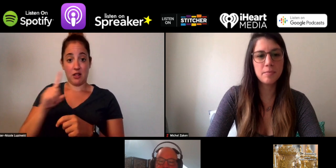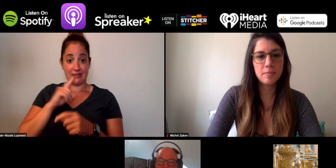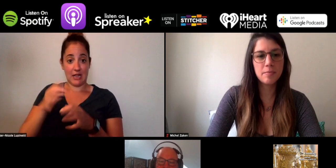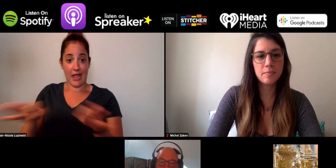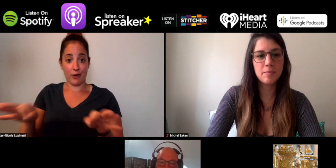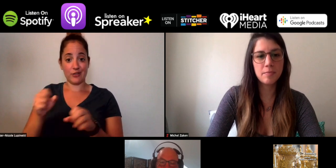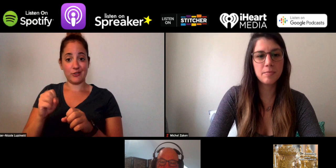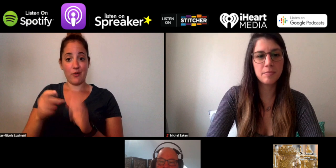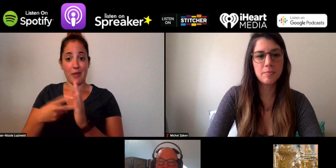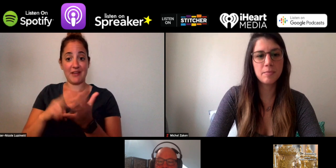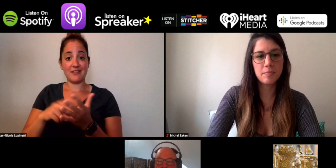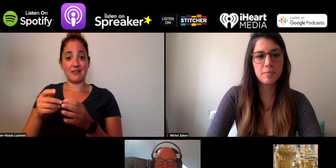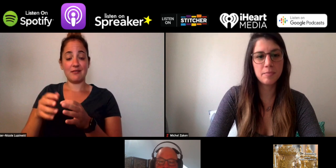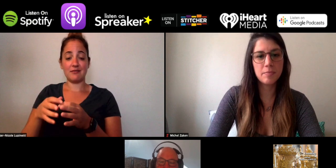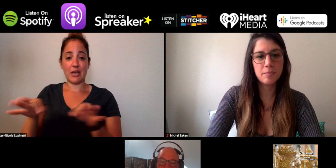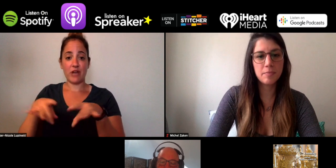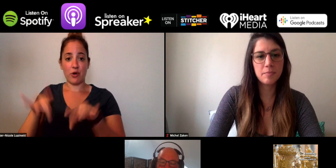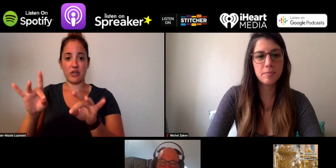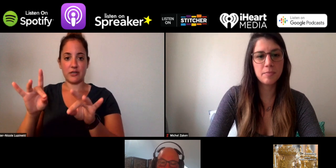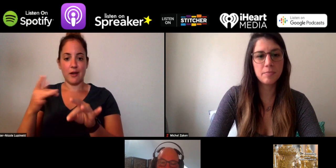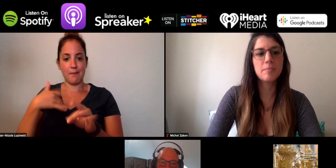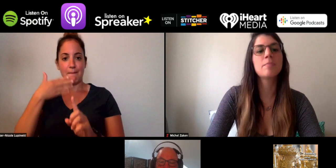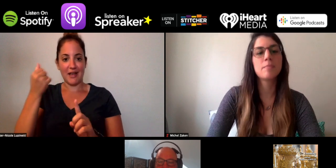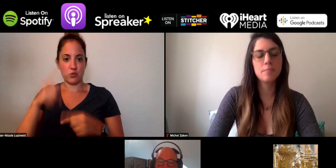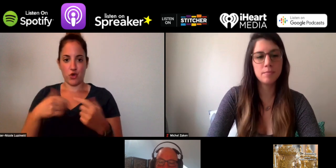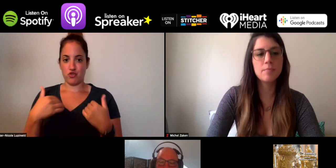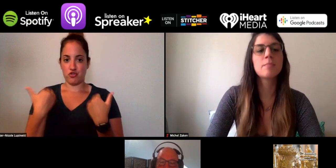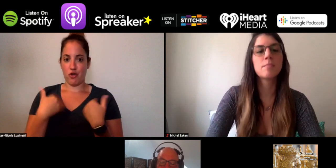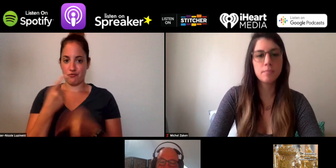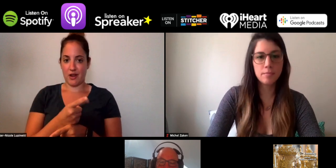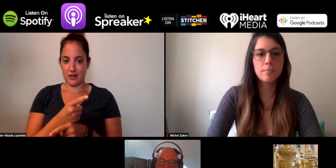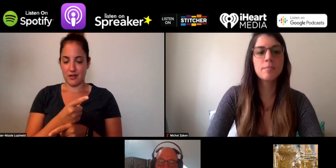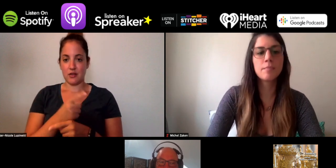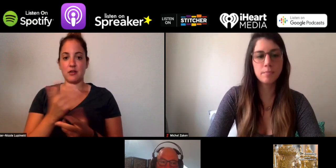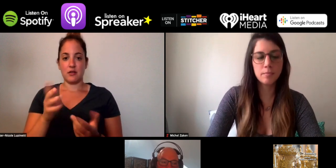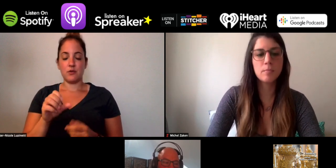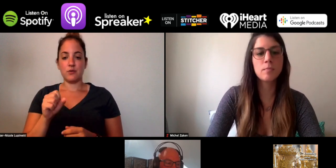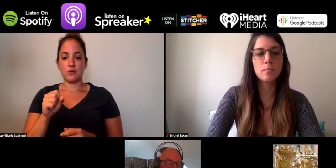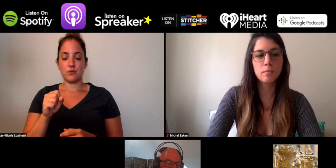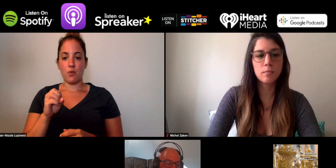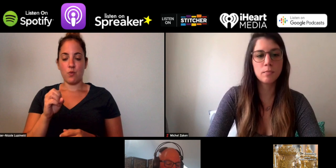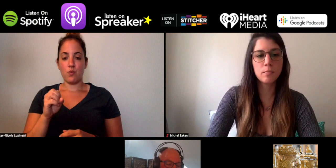is done best during our early formative years. And so there's